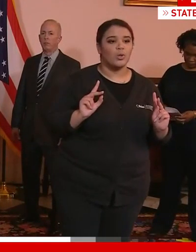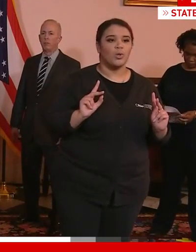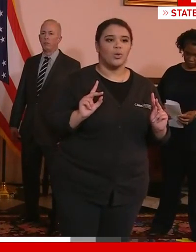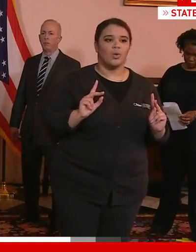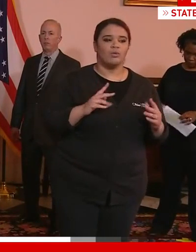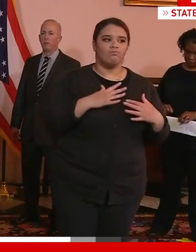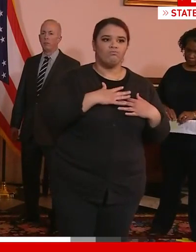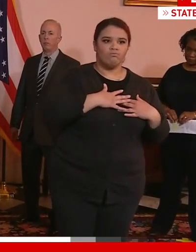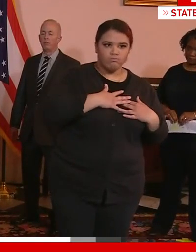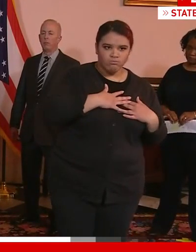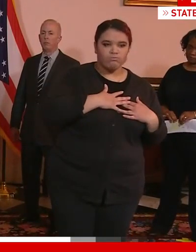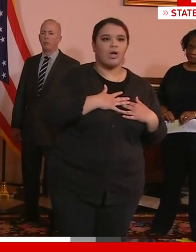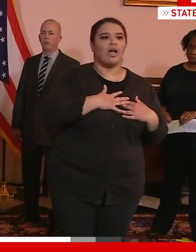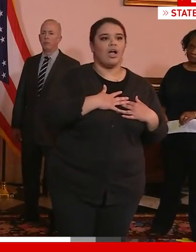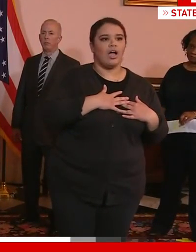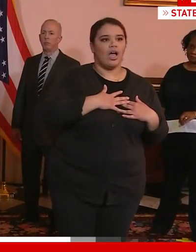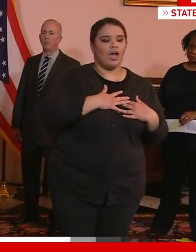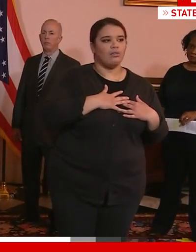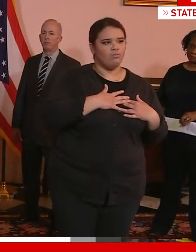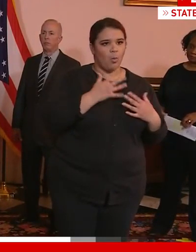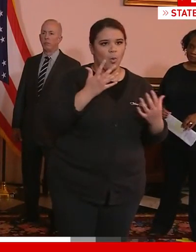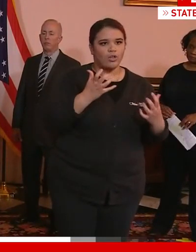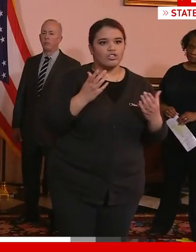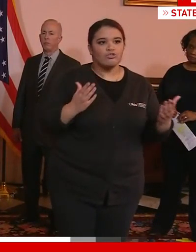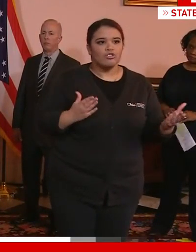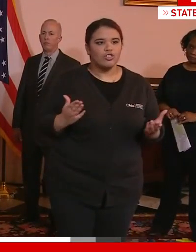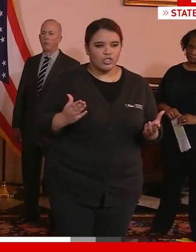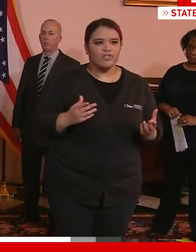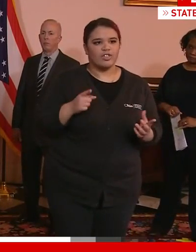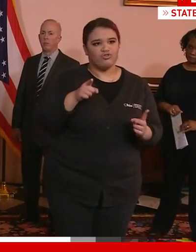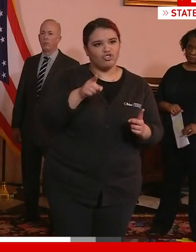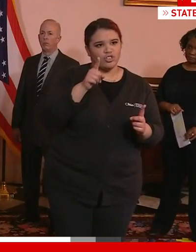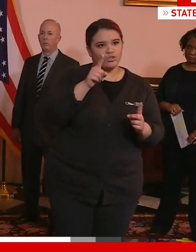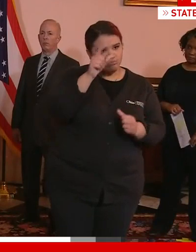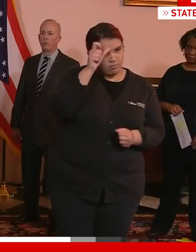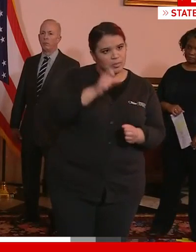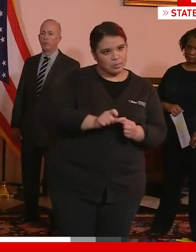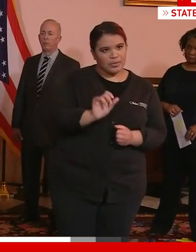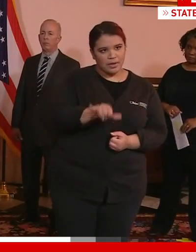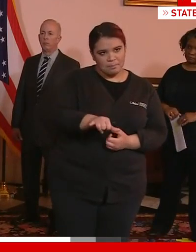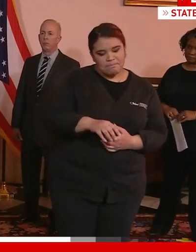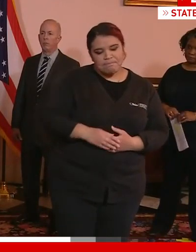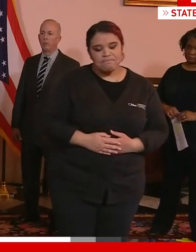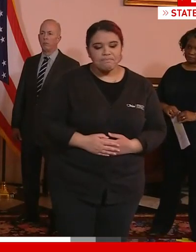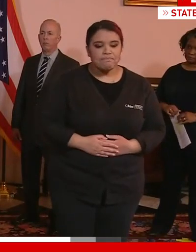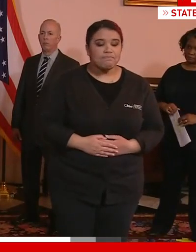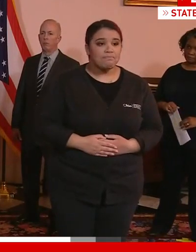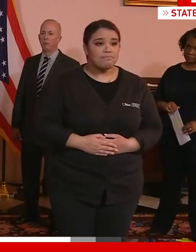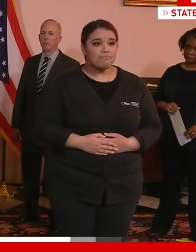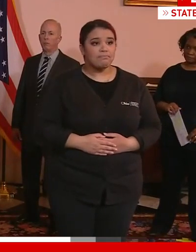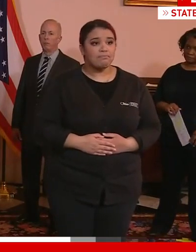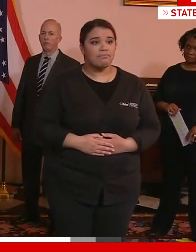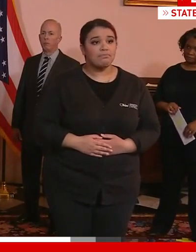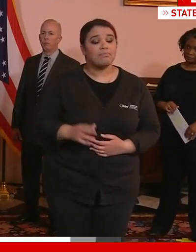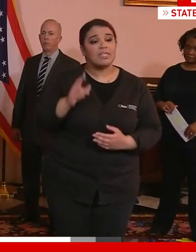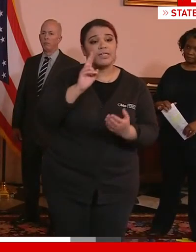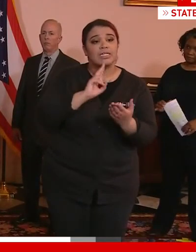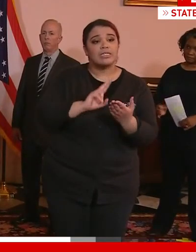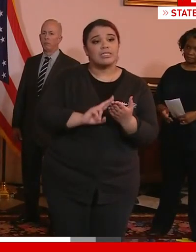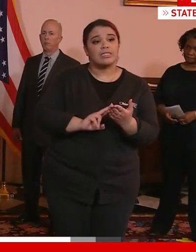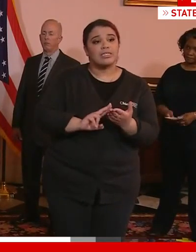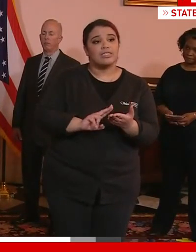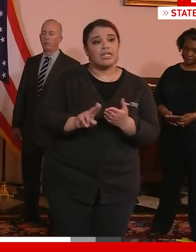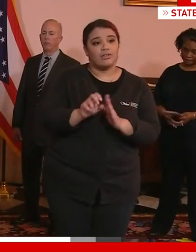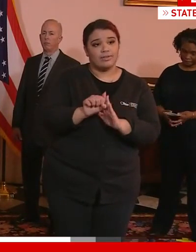exhibit during these difficult times. I would also add that one of the things Secretary LaRose